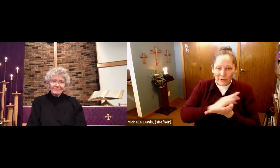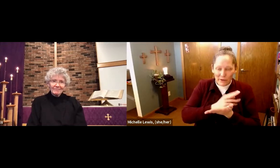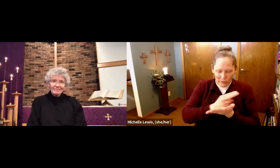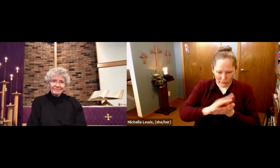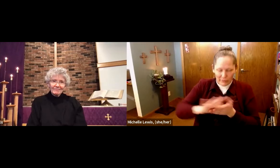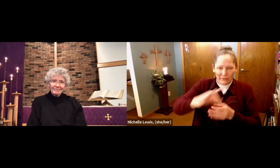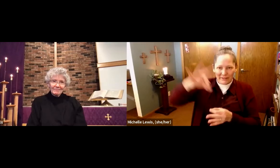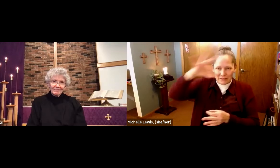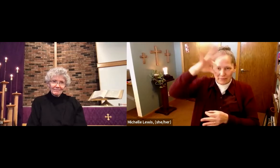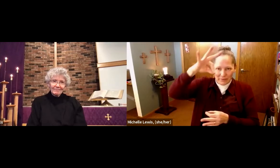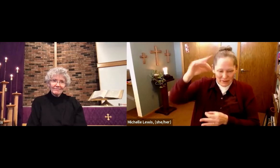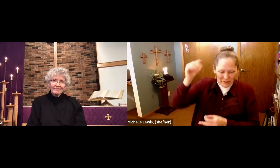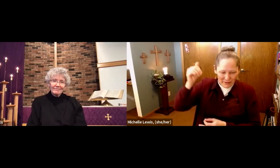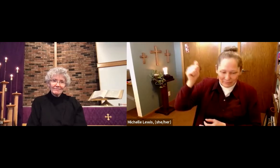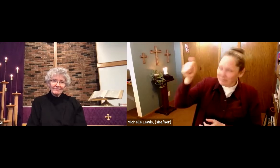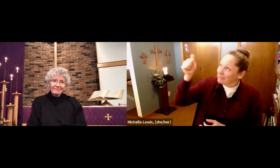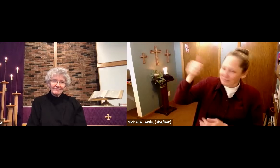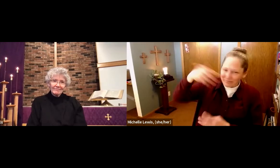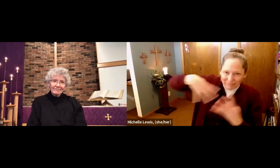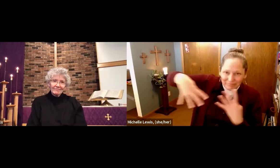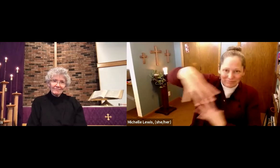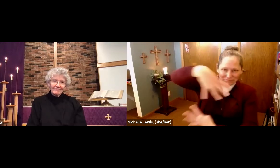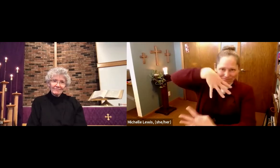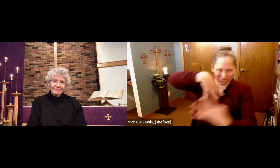and the communion of the Holy Spirit